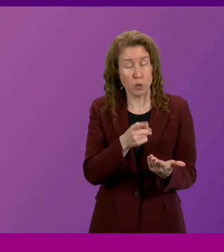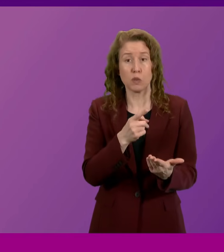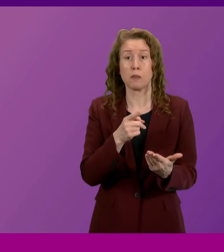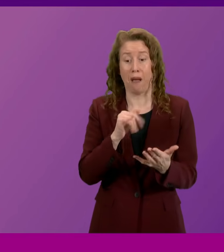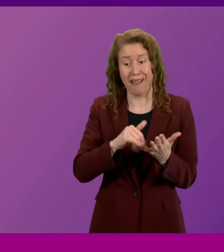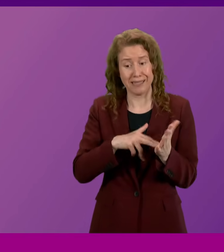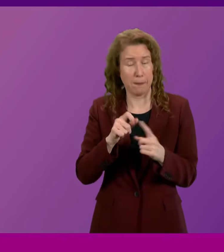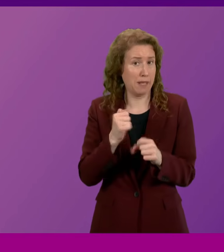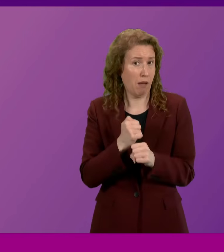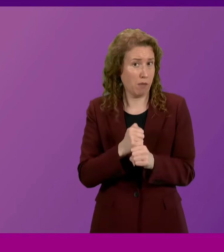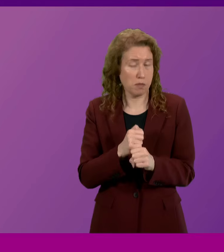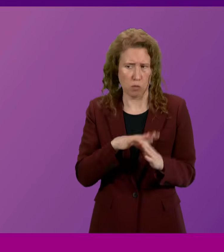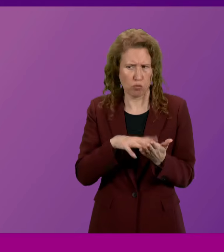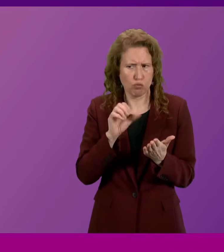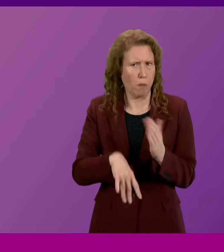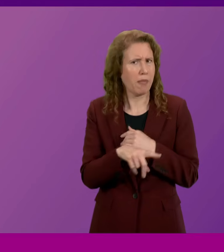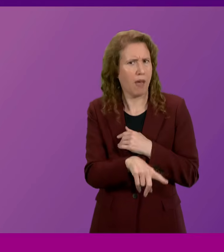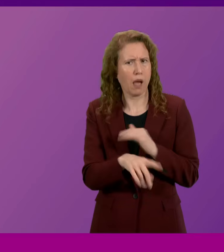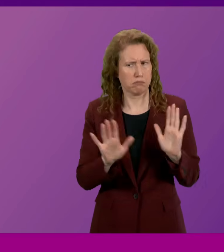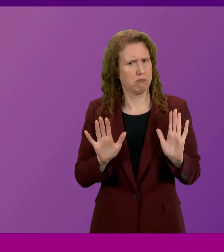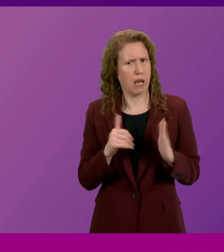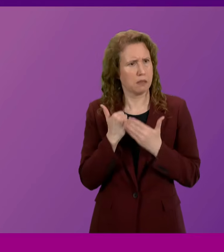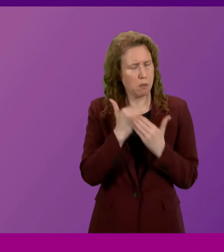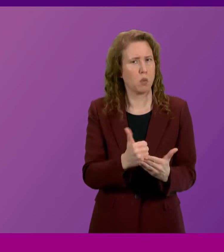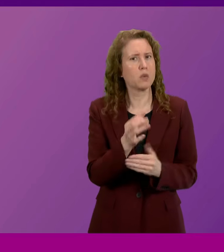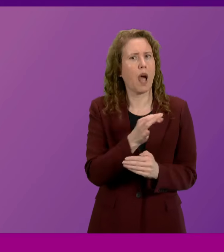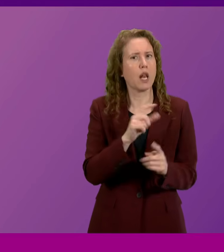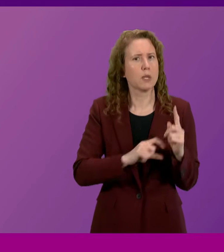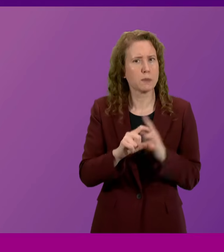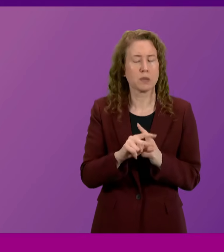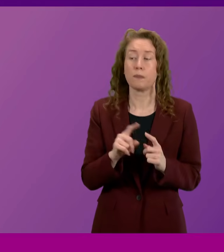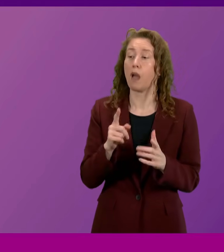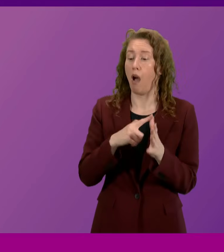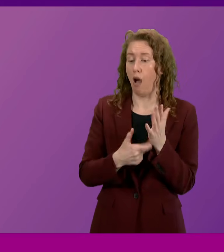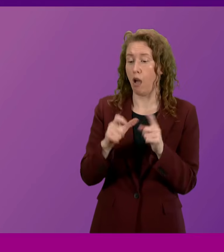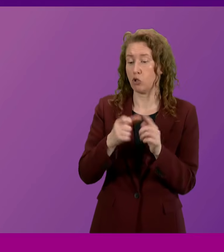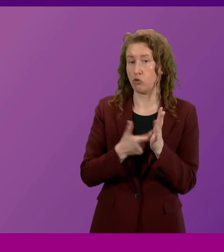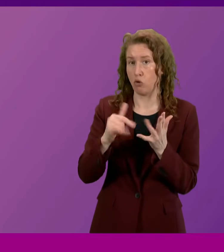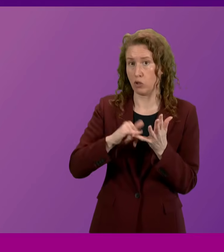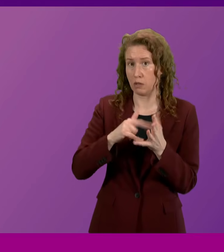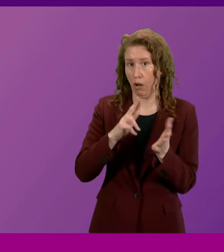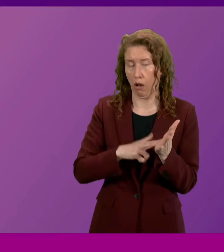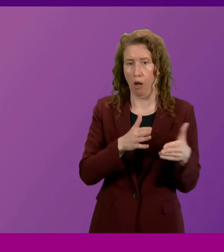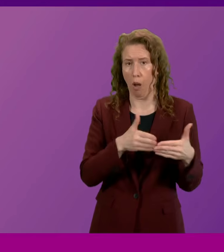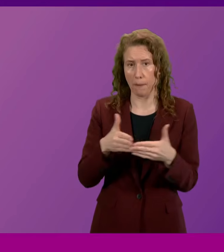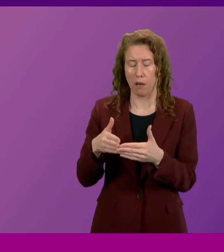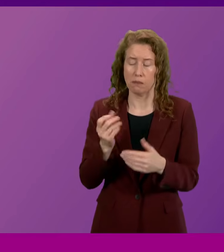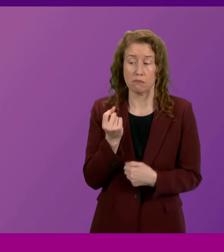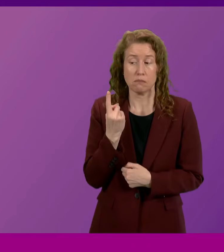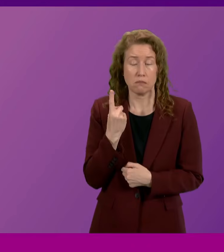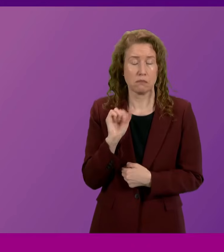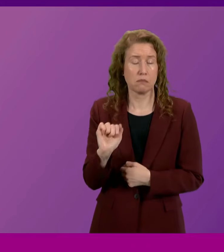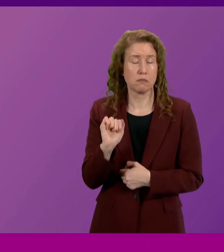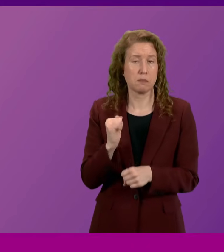an SNP government as part of that agenda. Now, in relation to Ardrossan, I entirely understand